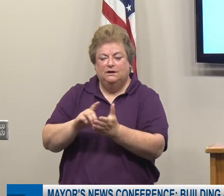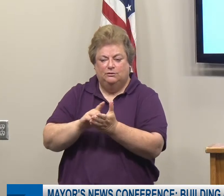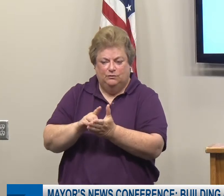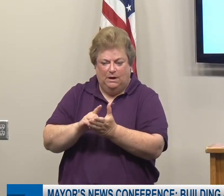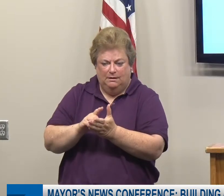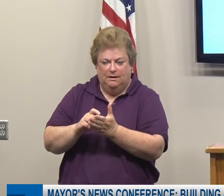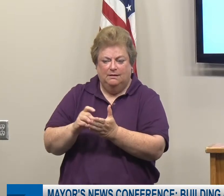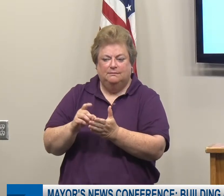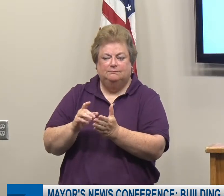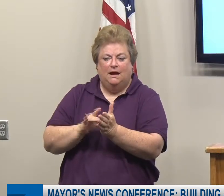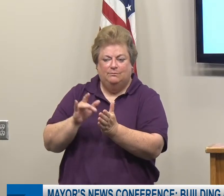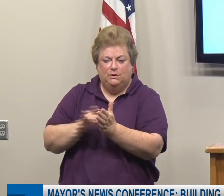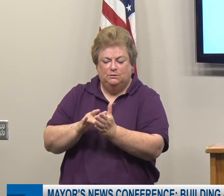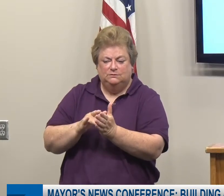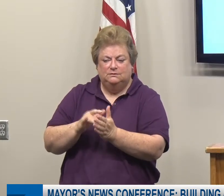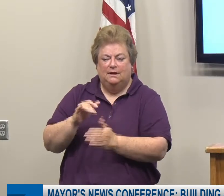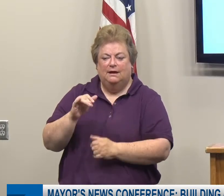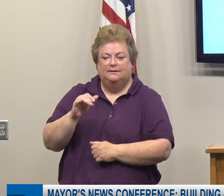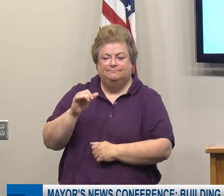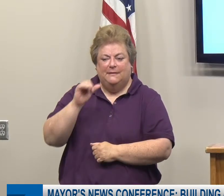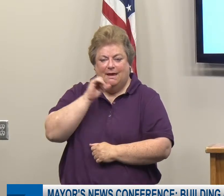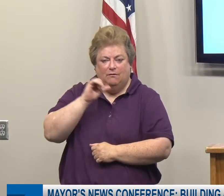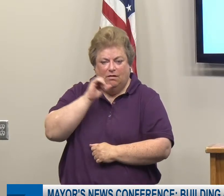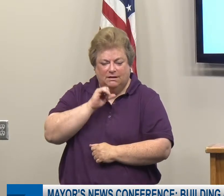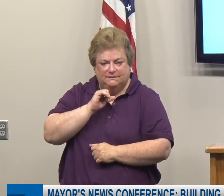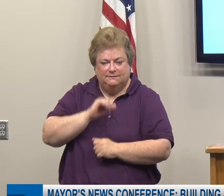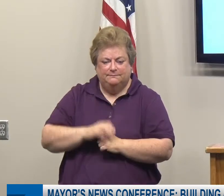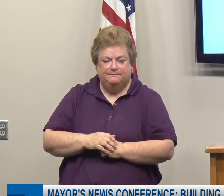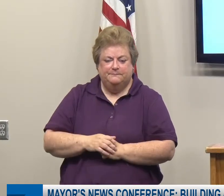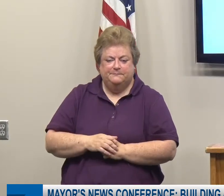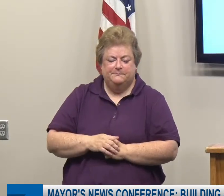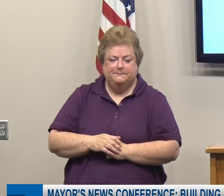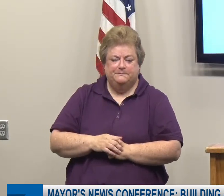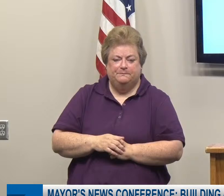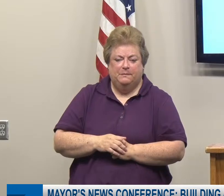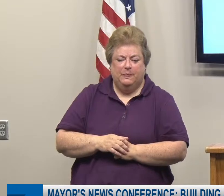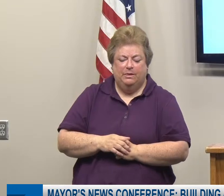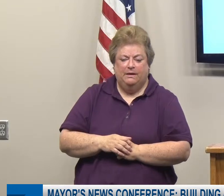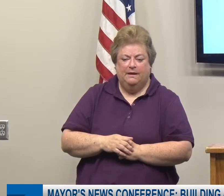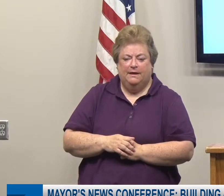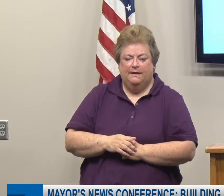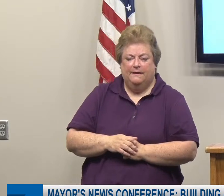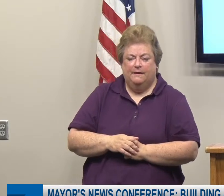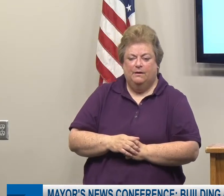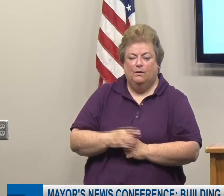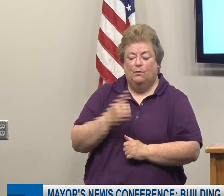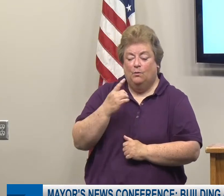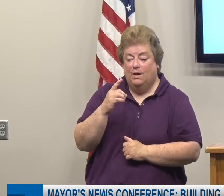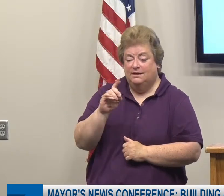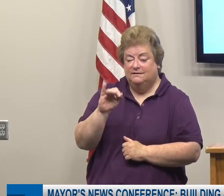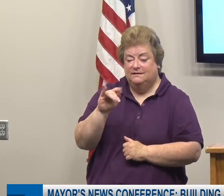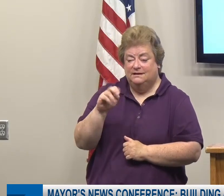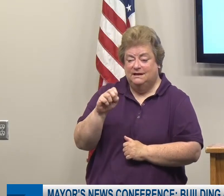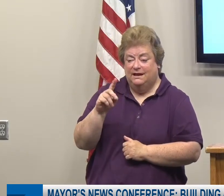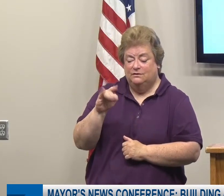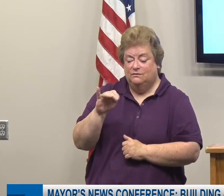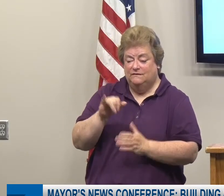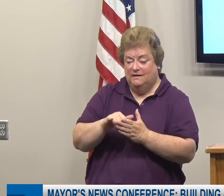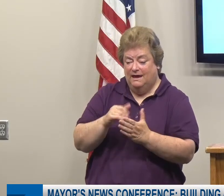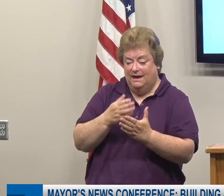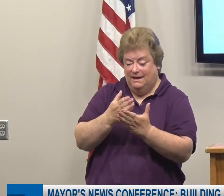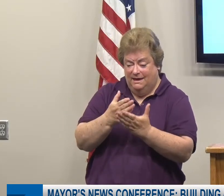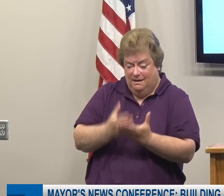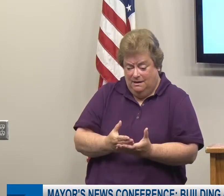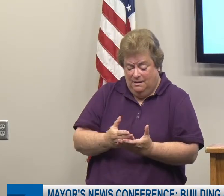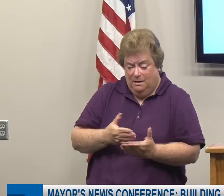alcoholism. And those are two that really come to mind is the data-driven, evidence-based approach that we've